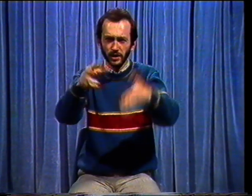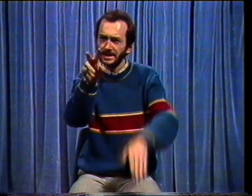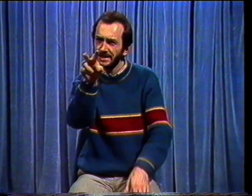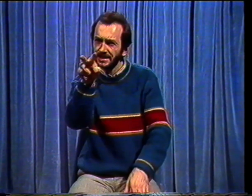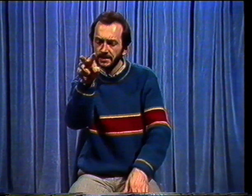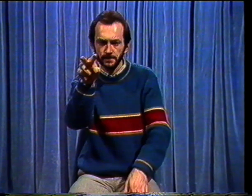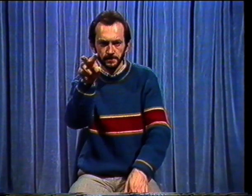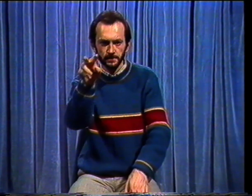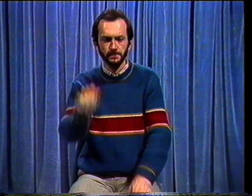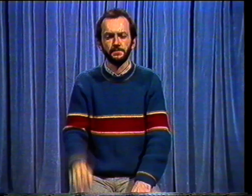concentrating.